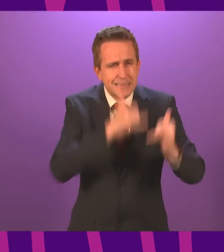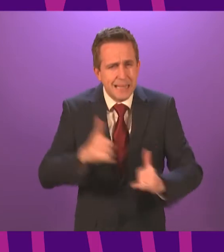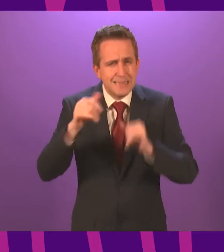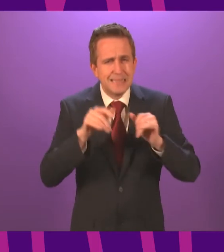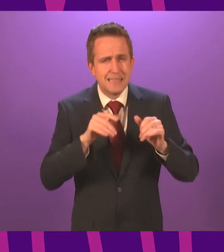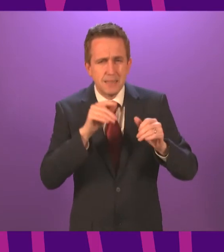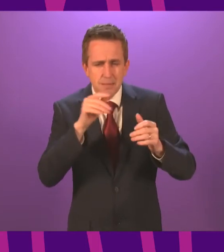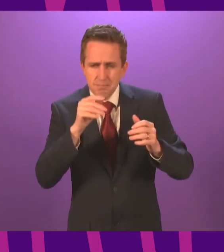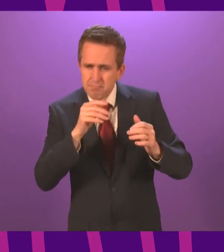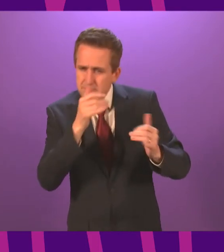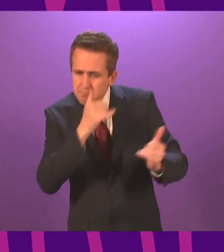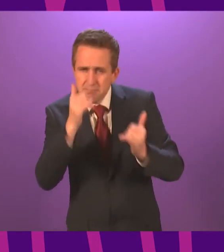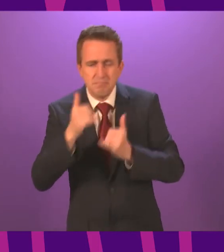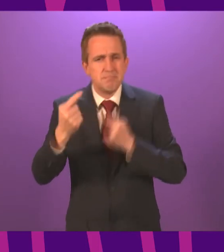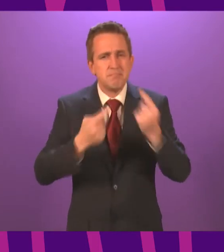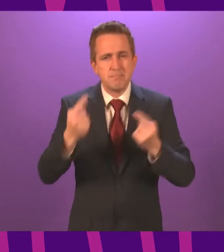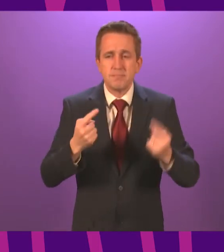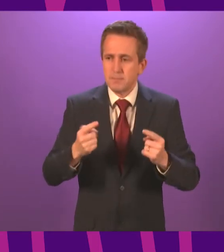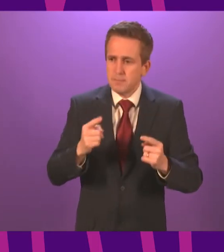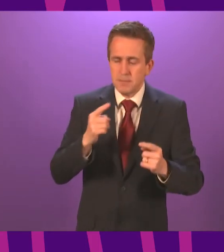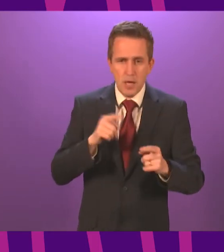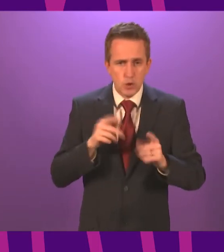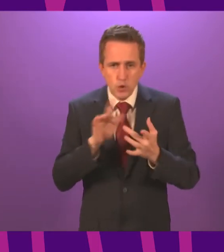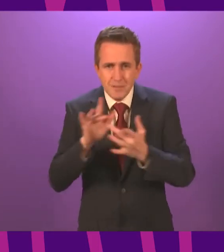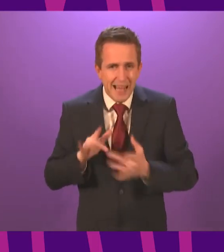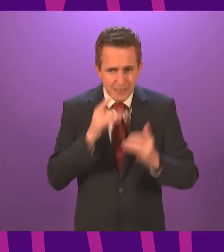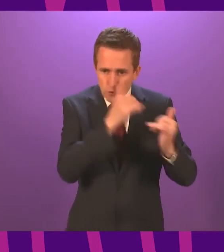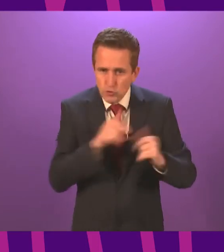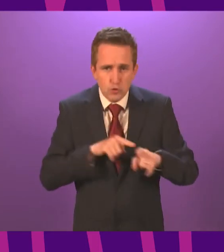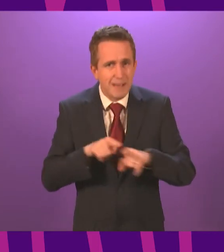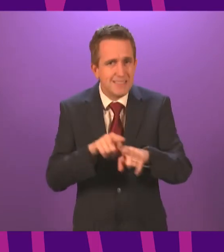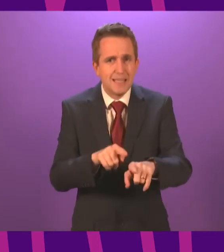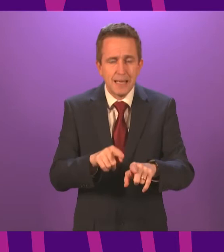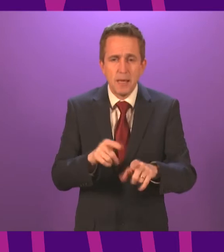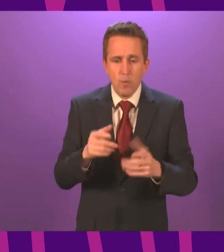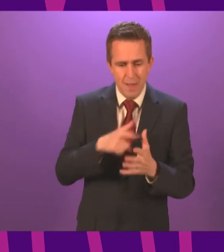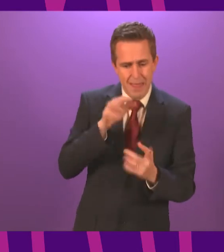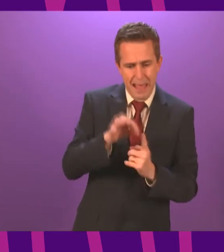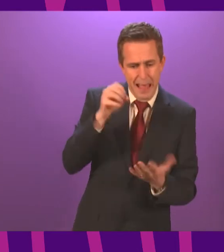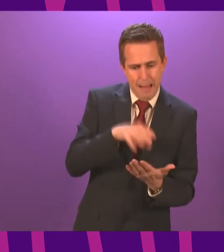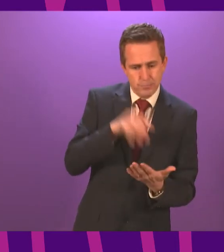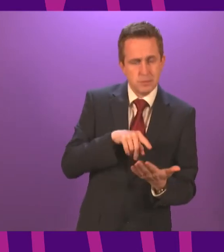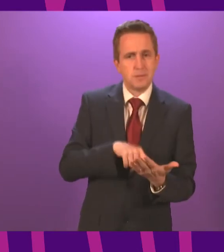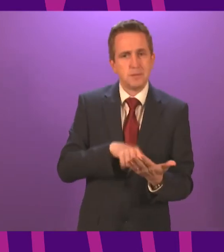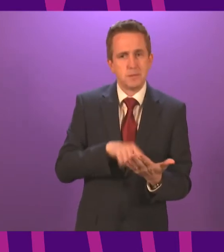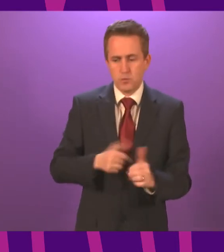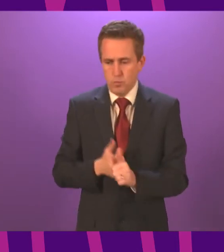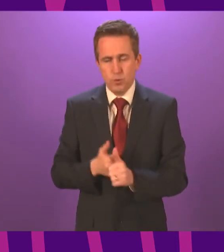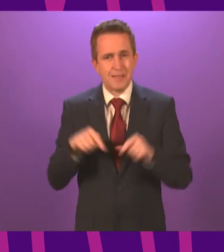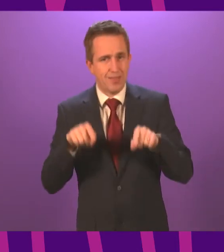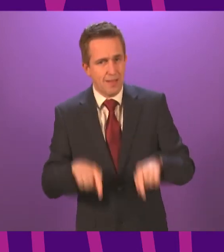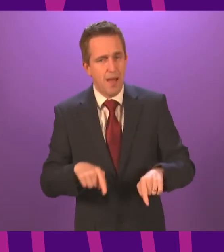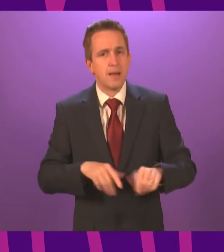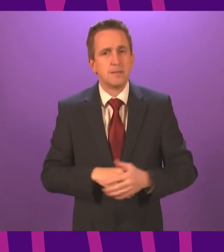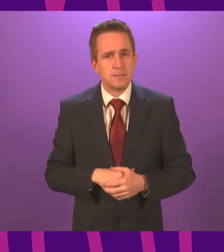the emphasis on person-to-person contact tracing systems, with proximity apps seen as additional to that. But to